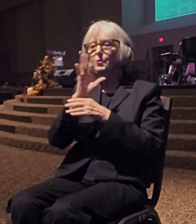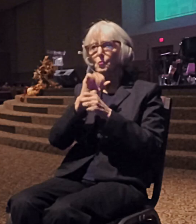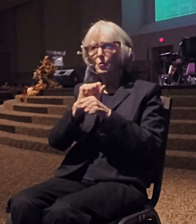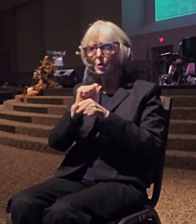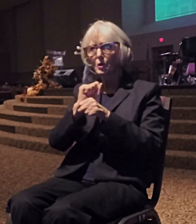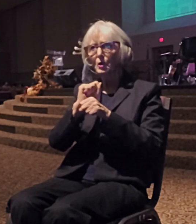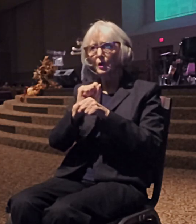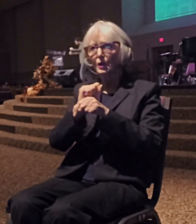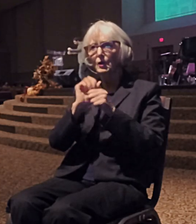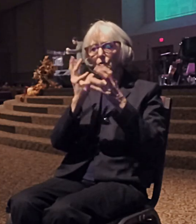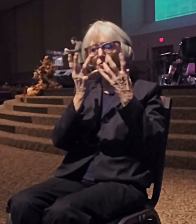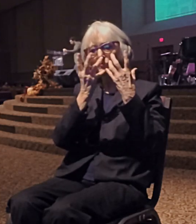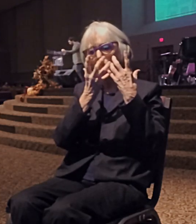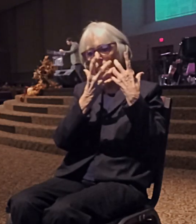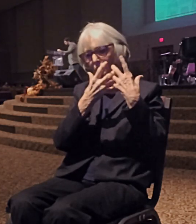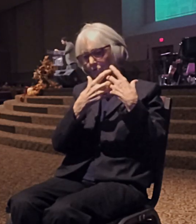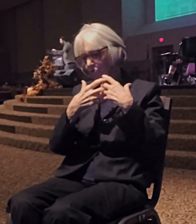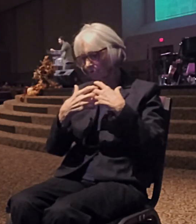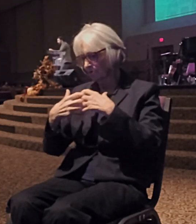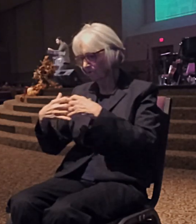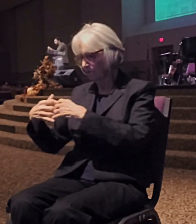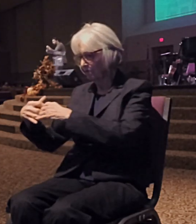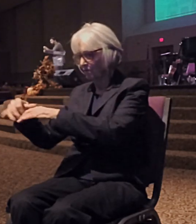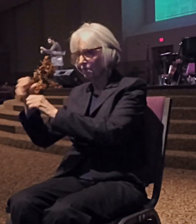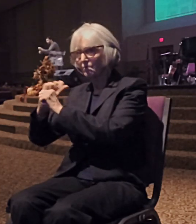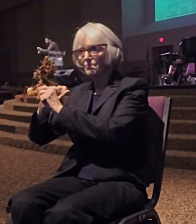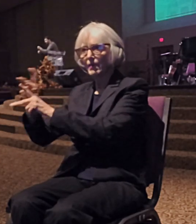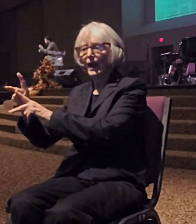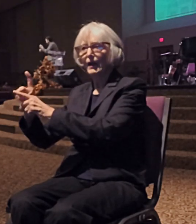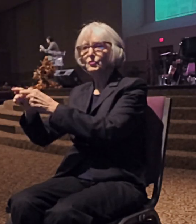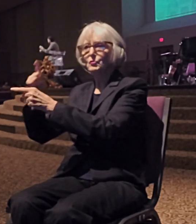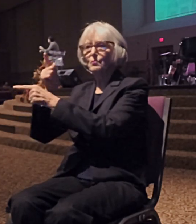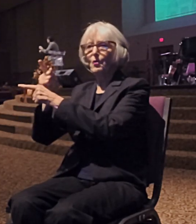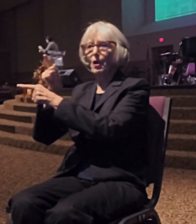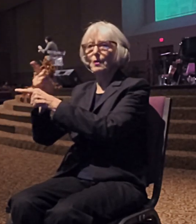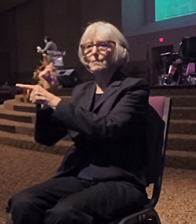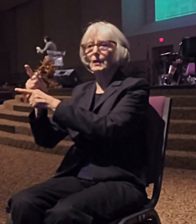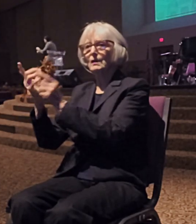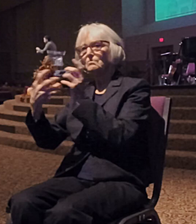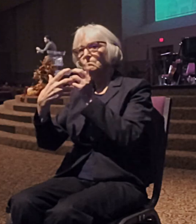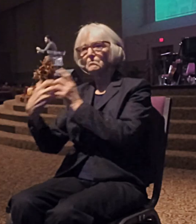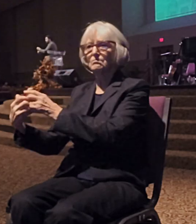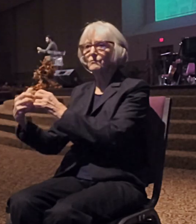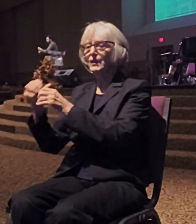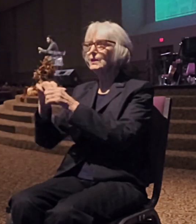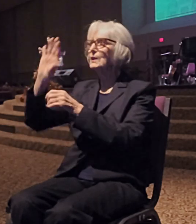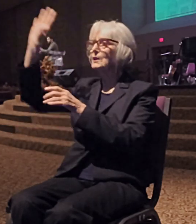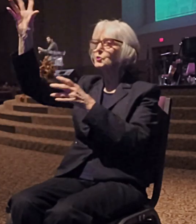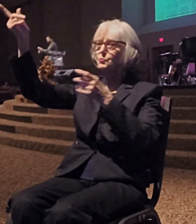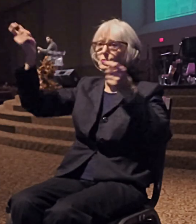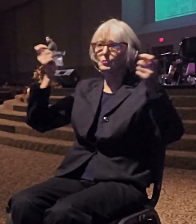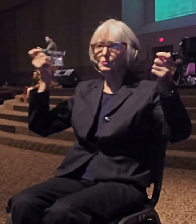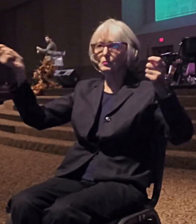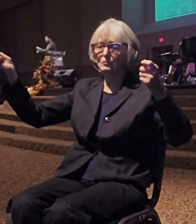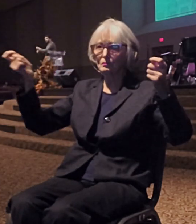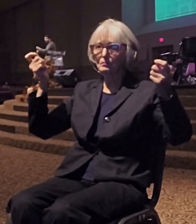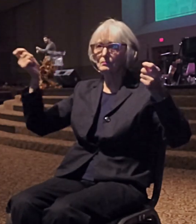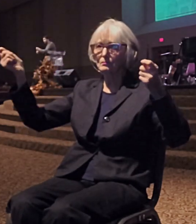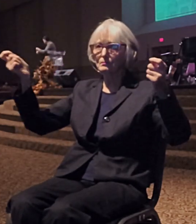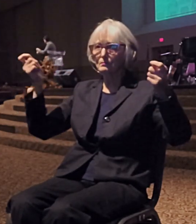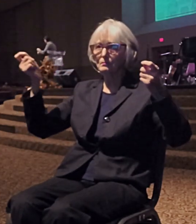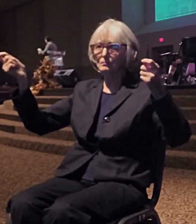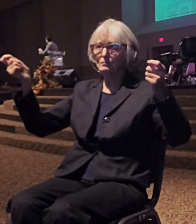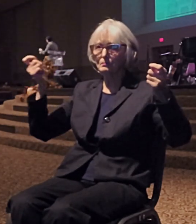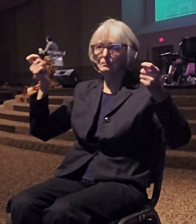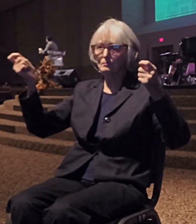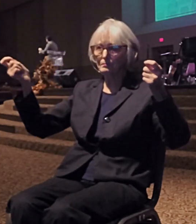working to bring it all back into proper alignment under his rule. Now, I